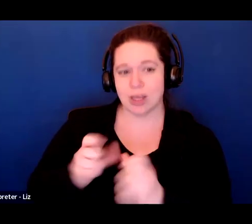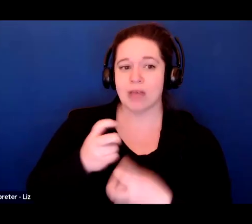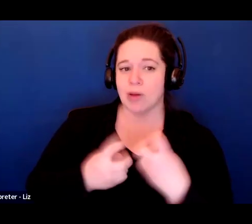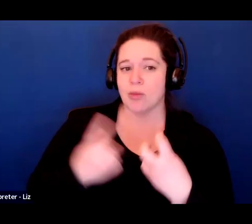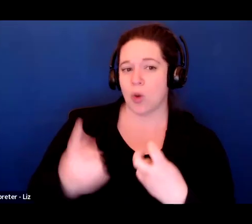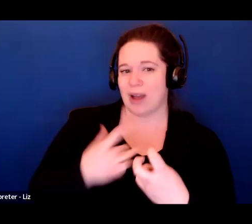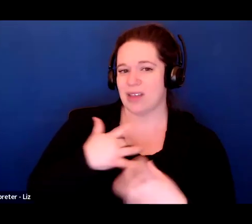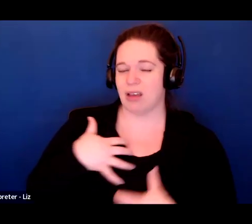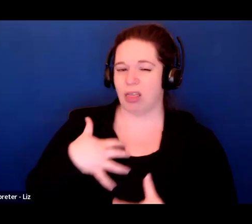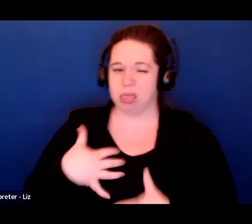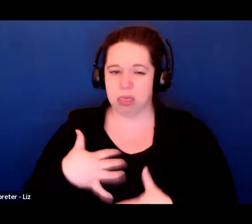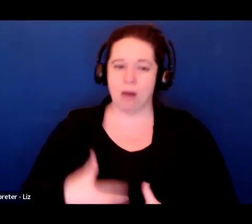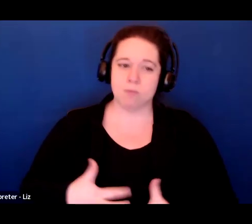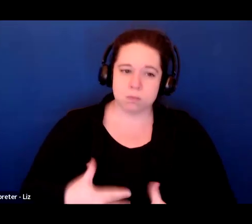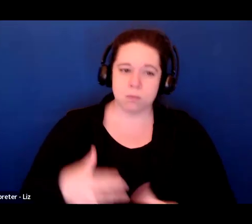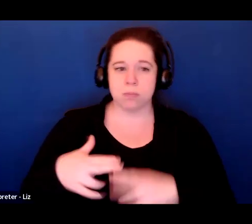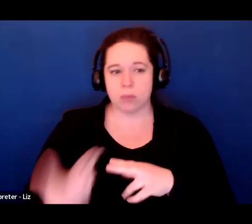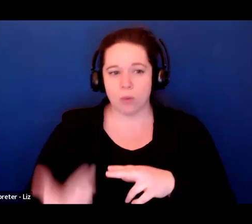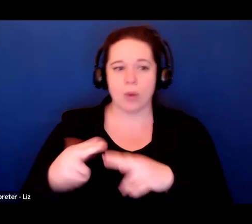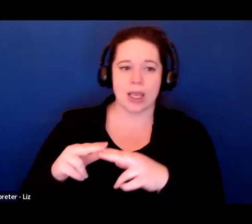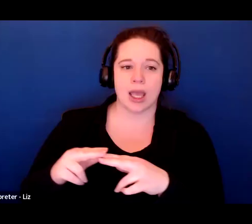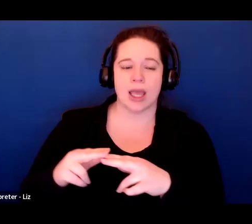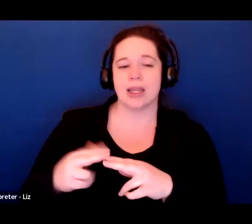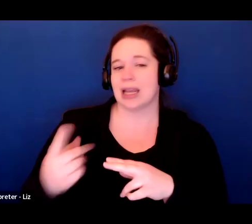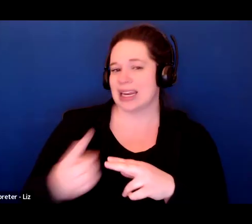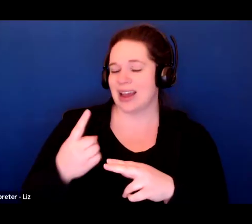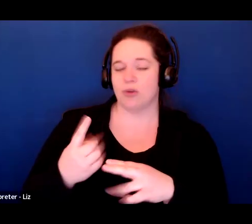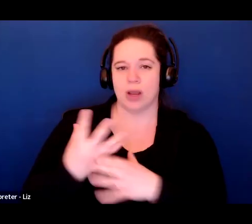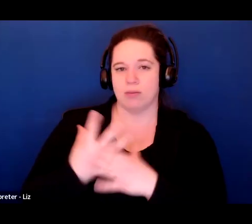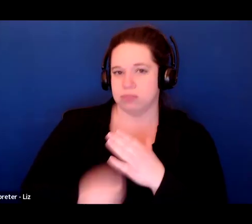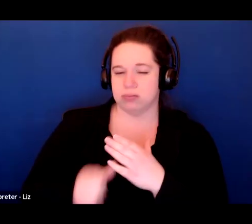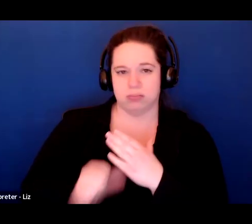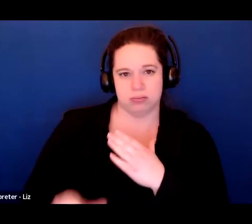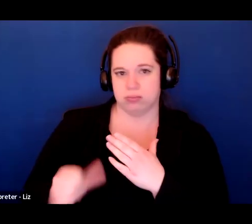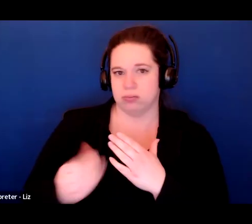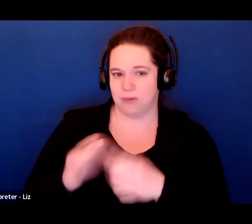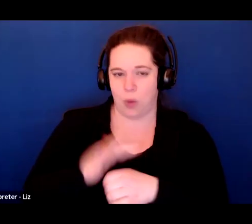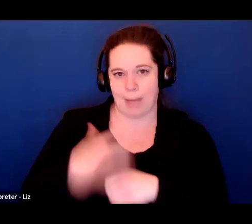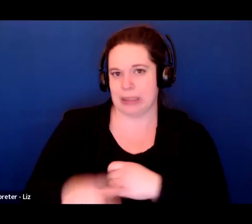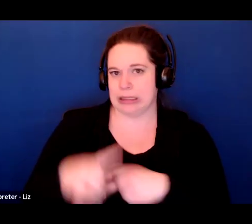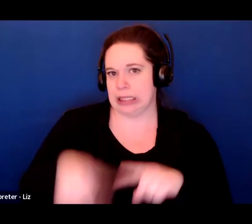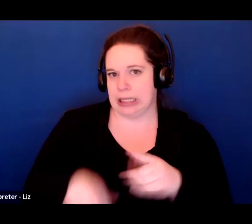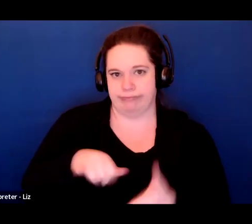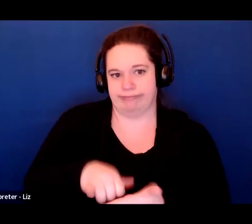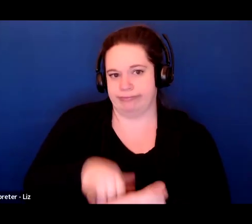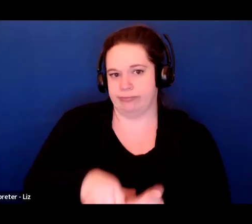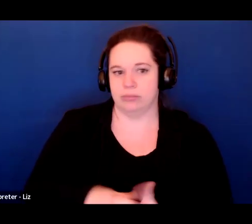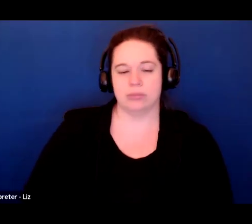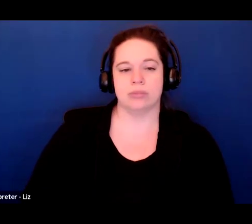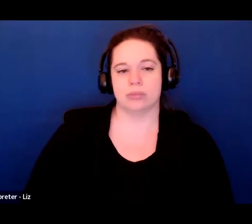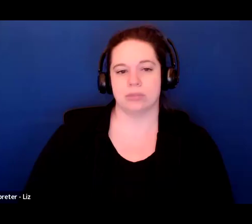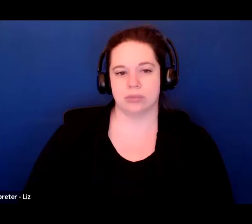feeling miserable, bloated, weight gain, and can never totally empty the colon. Um,